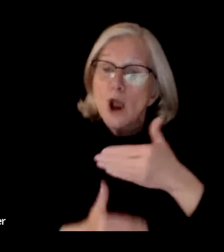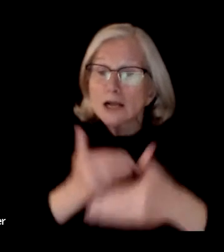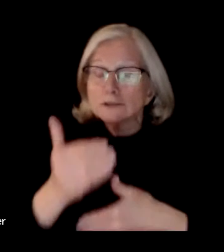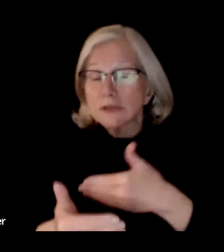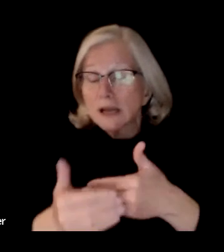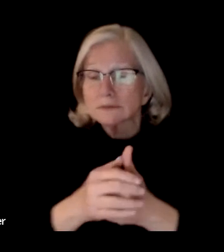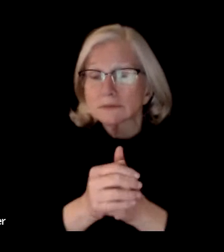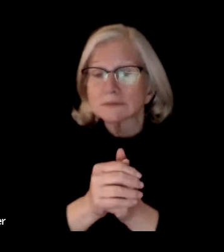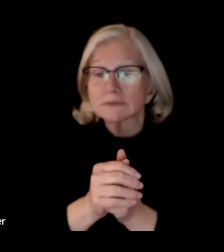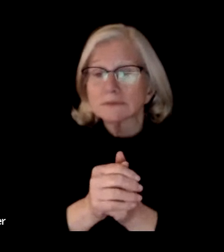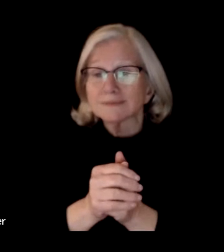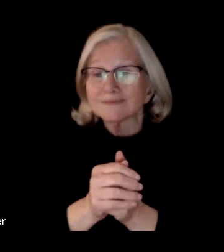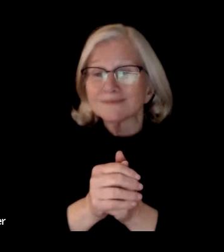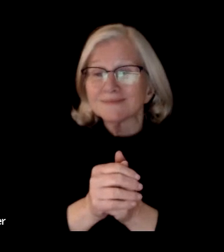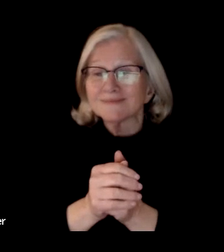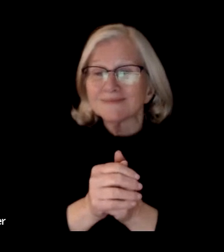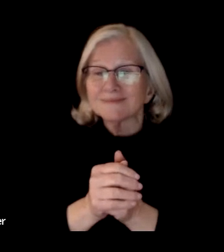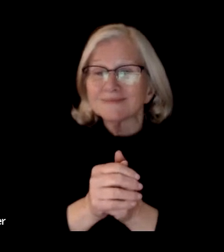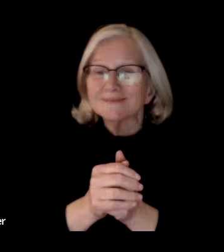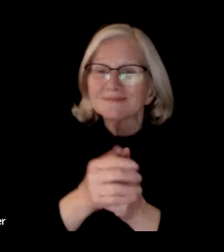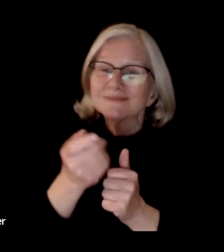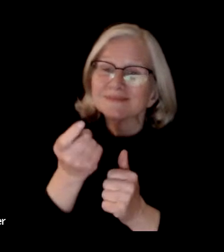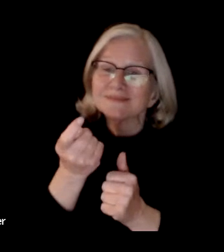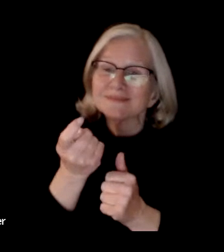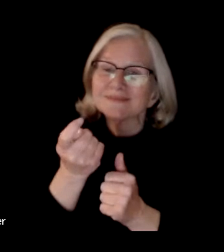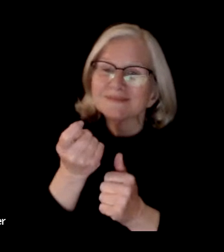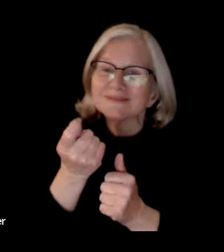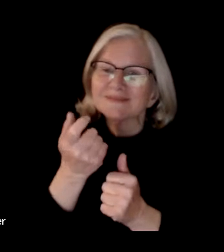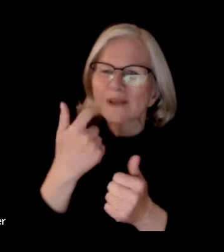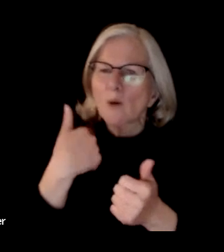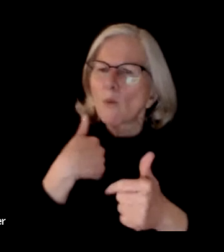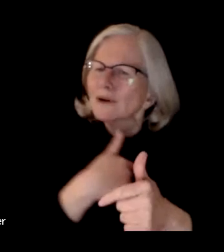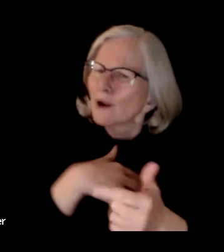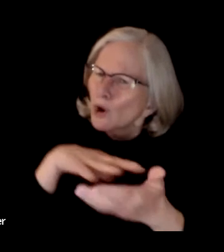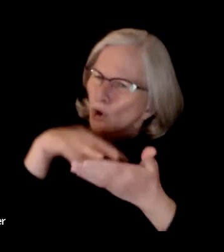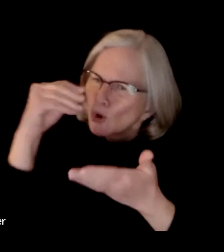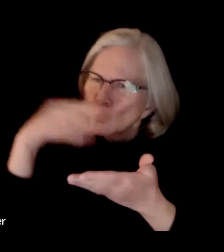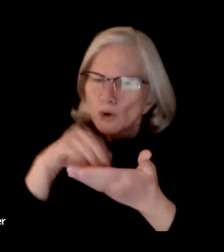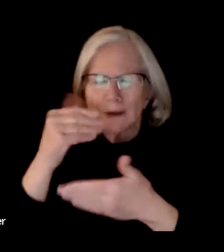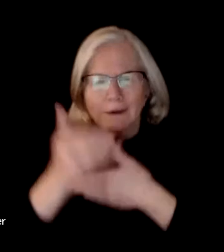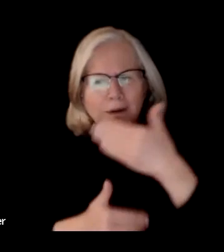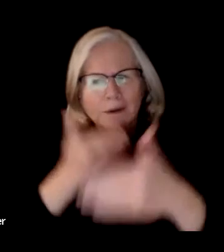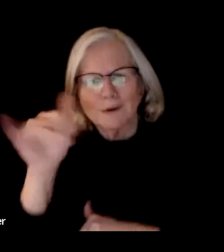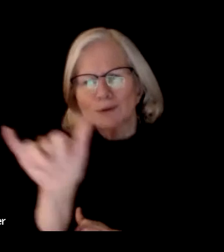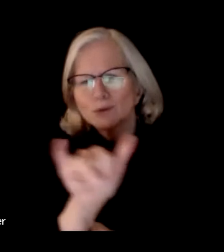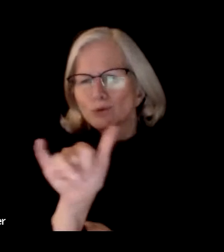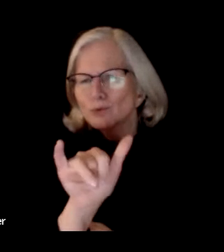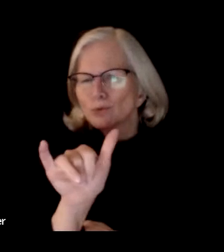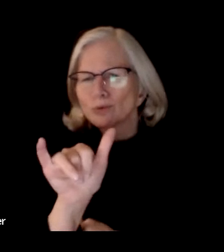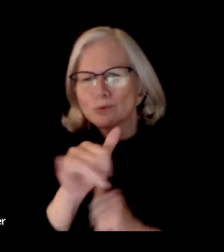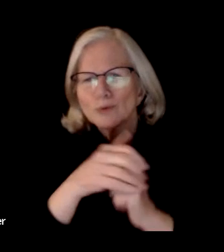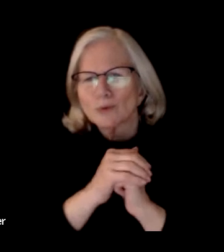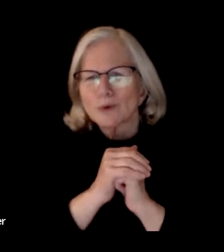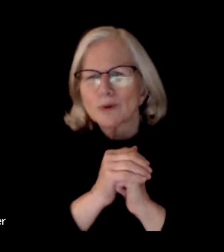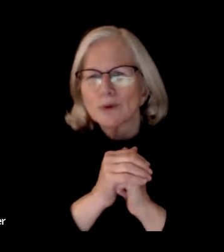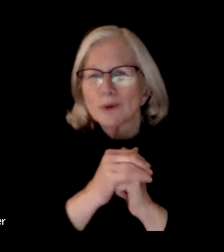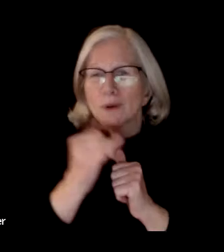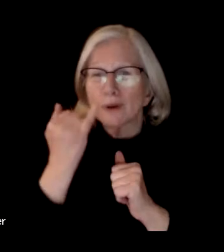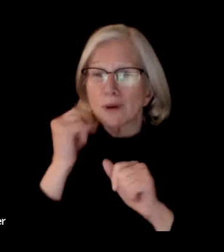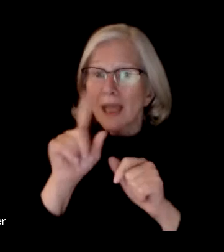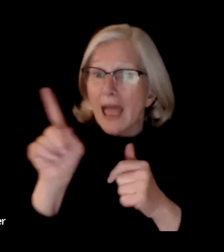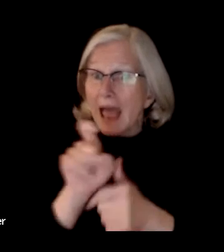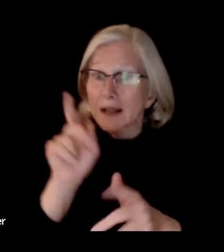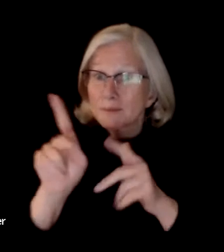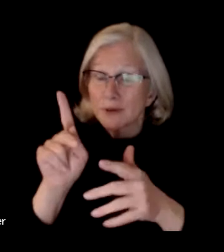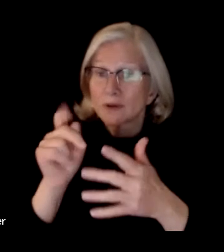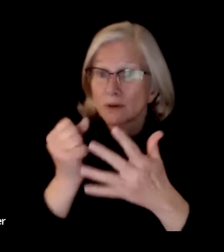also, elements of learning. And I think that whenever you have a situation where you're asking people to prioritize and look at definitions,